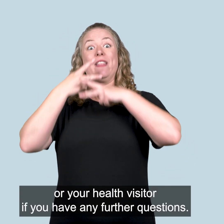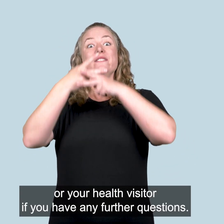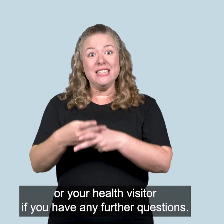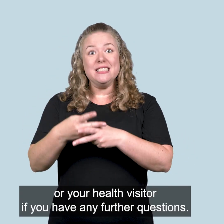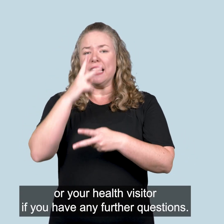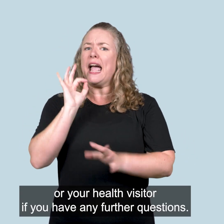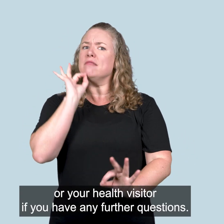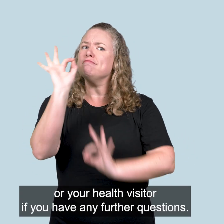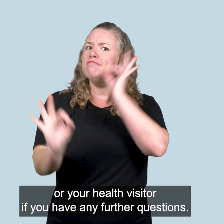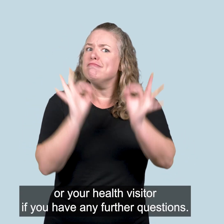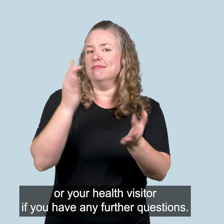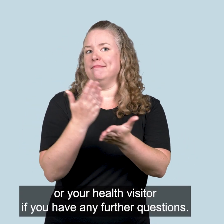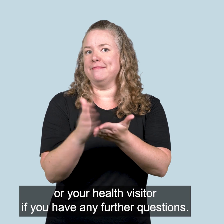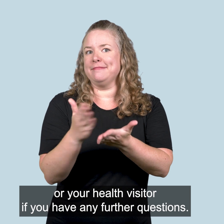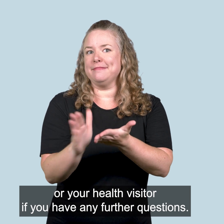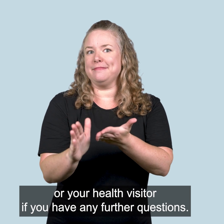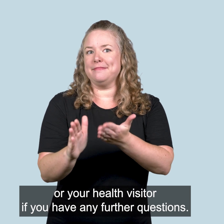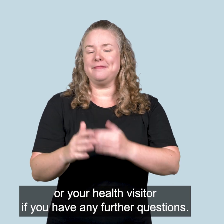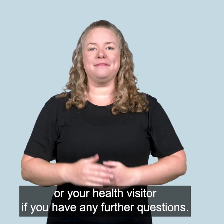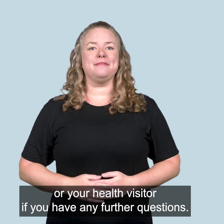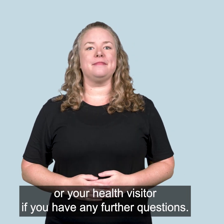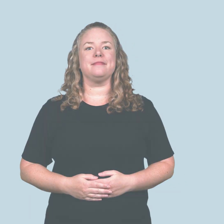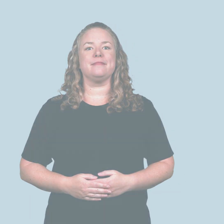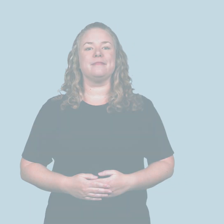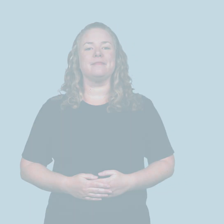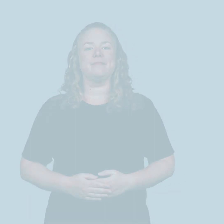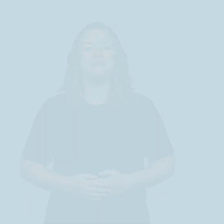or your health visitor if you have any further questions.